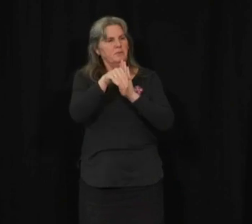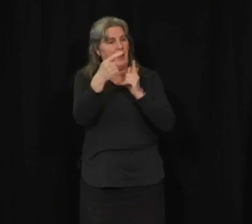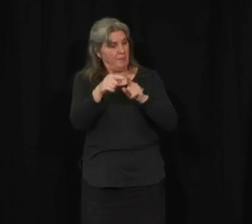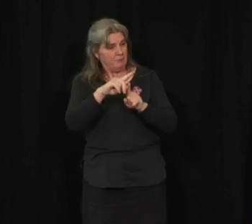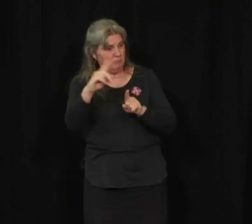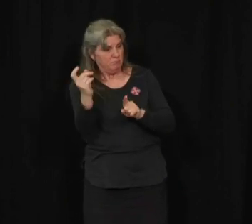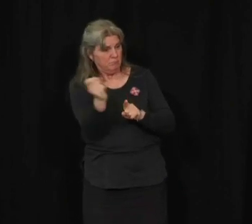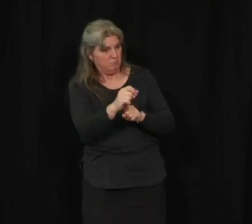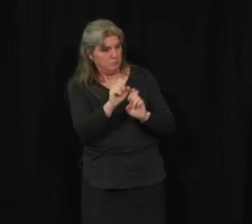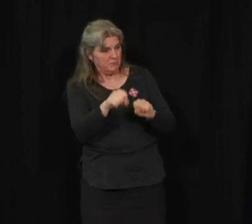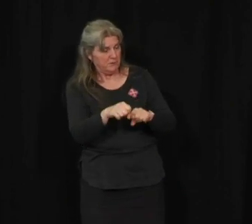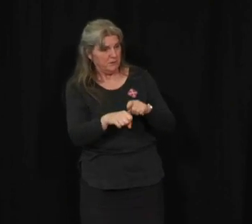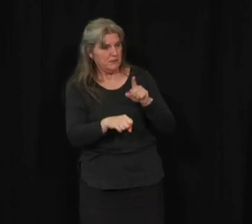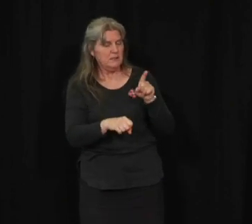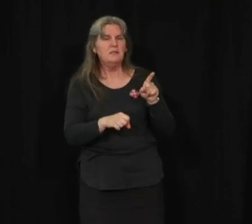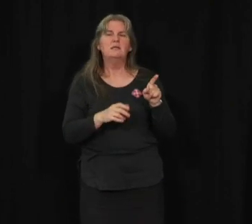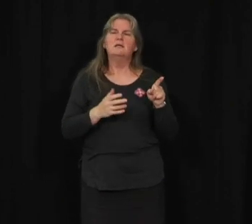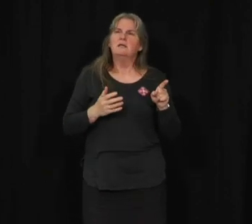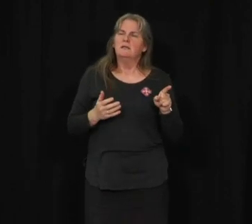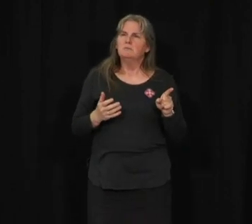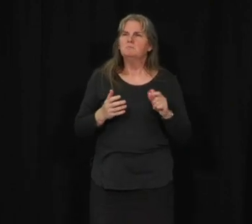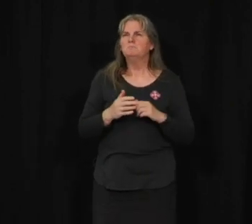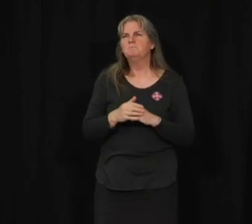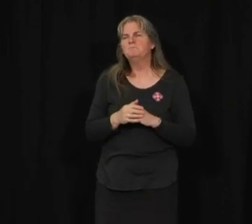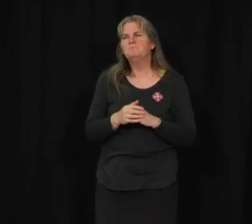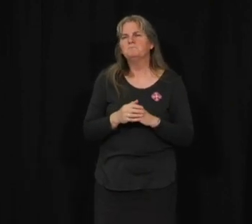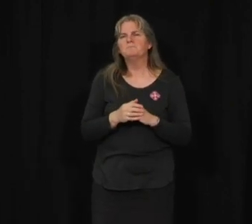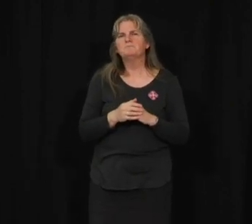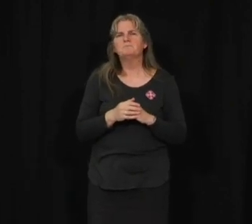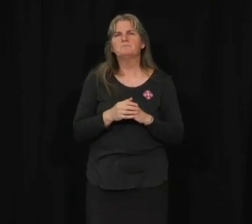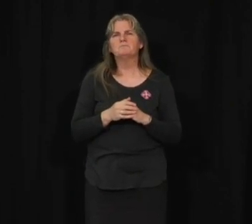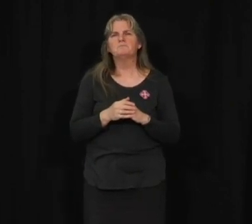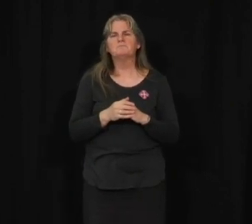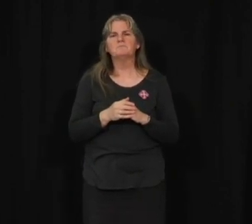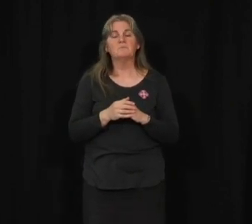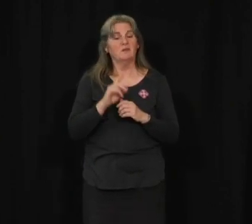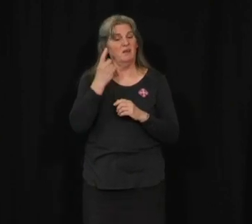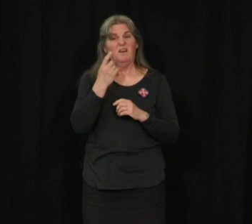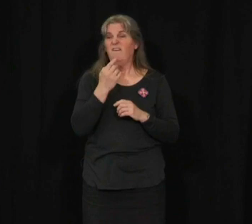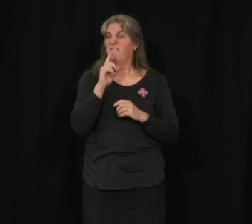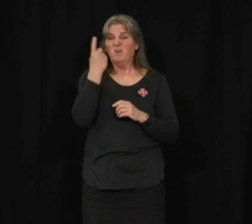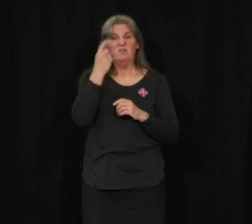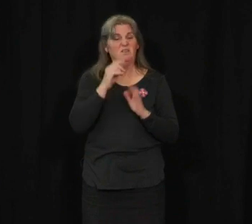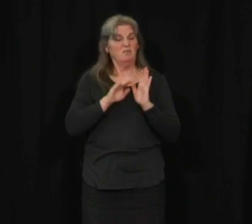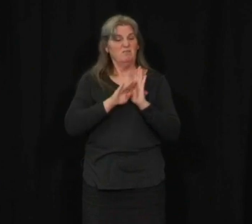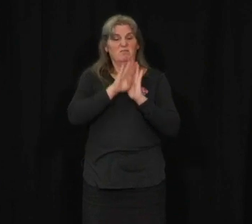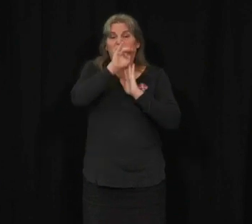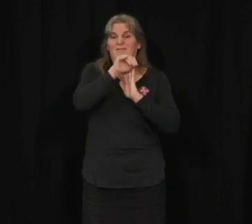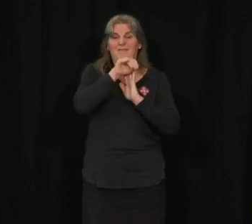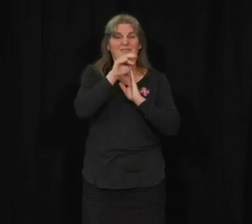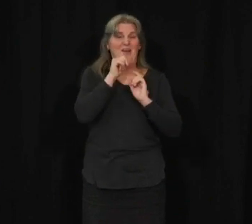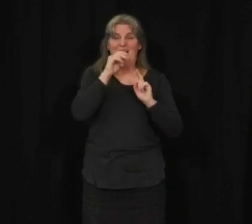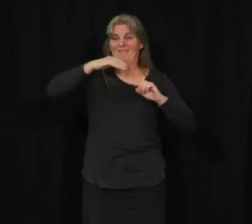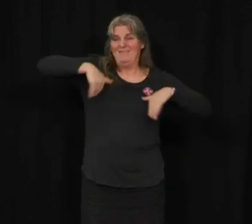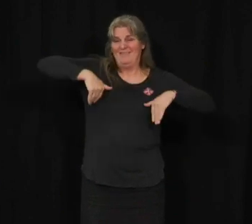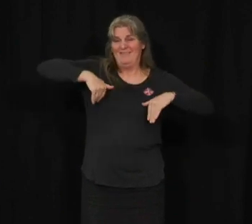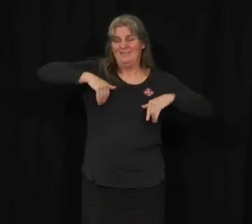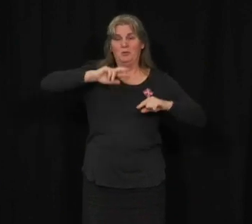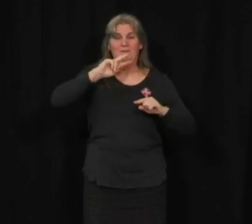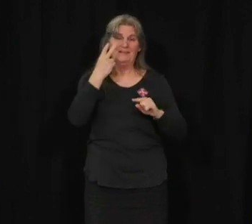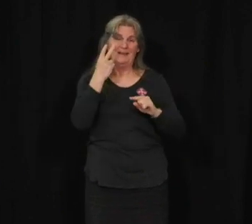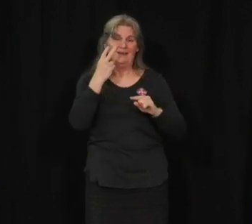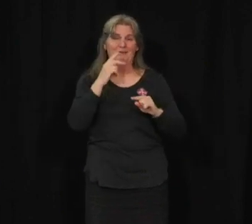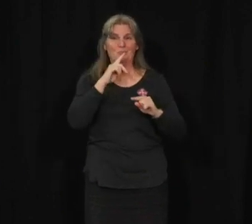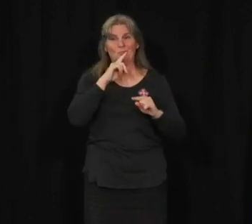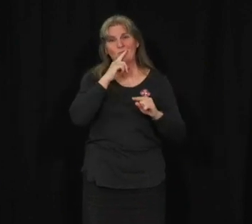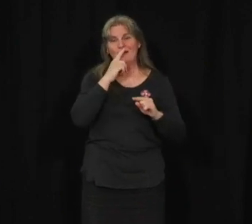Well, it really. One thing is we haven't had a first wave, but I recognize that the second wave really refers to